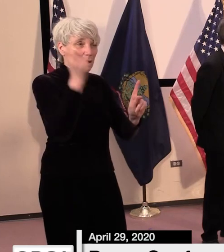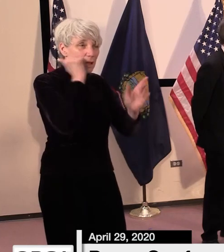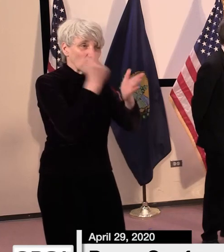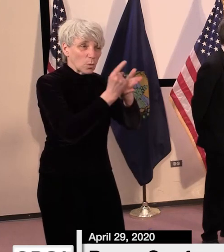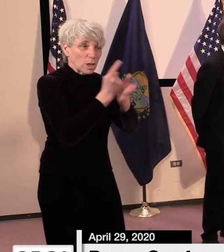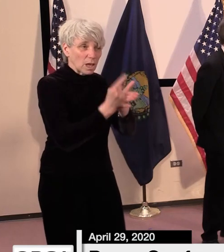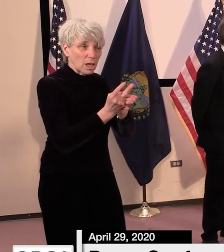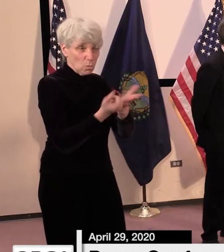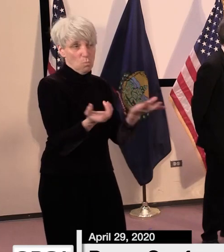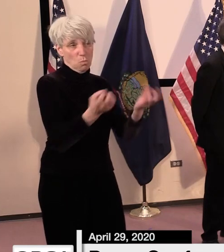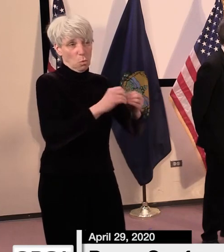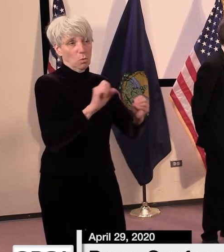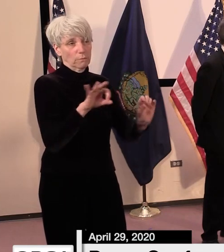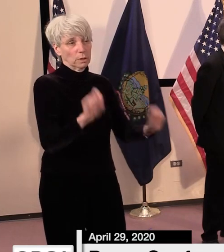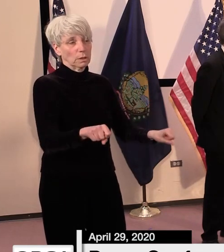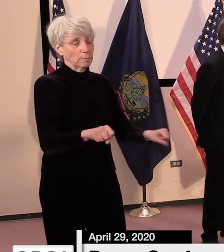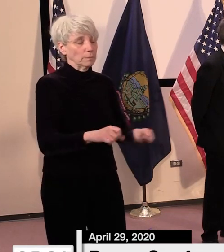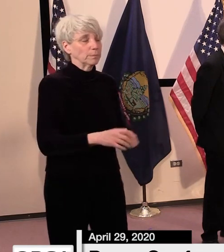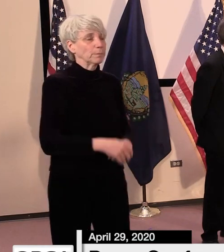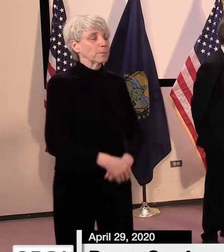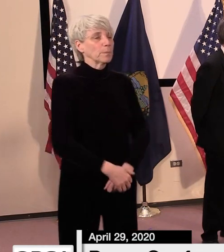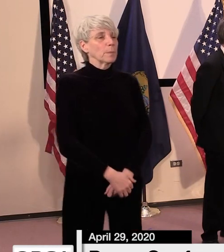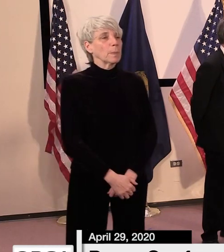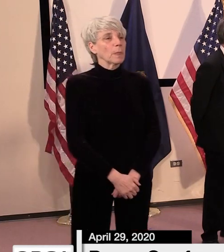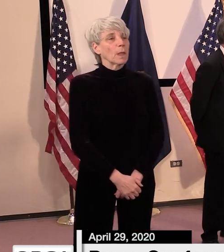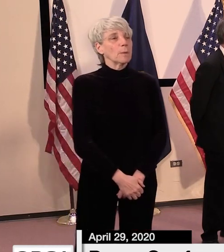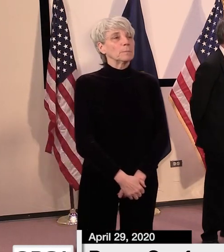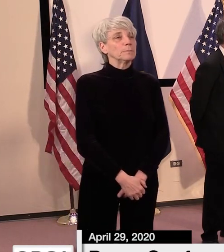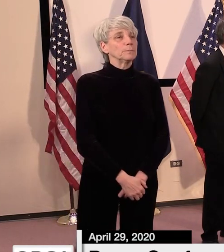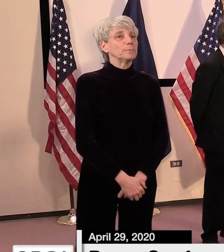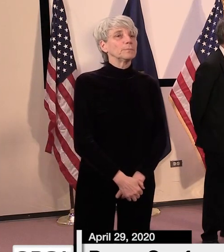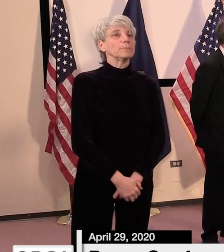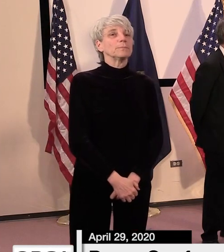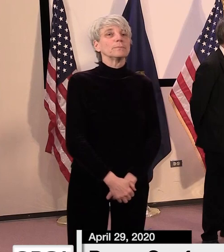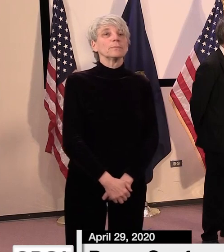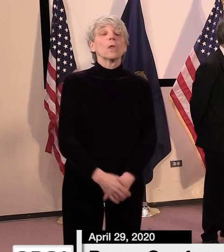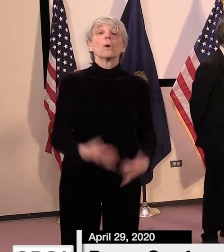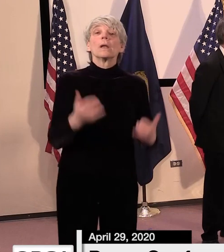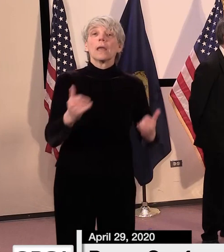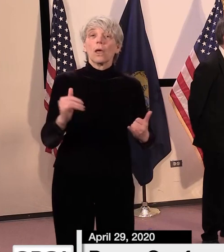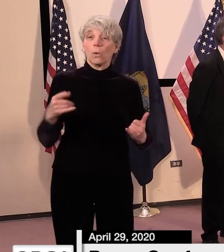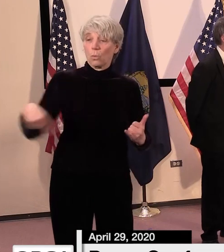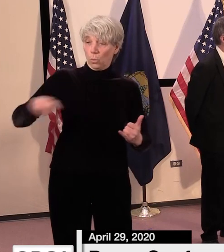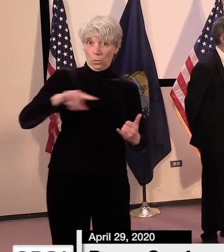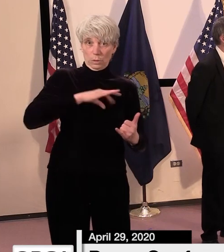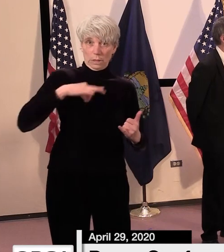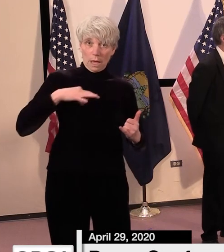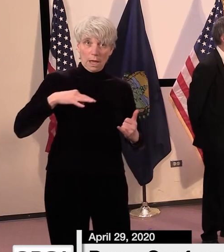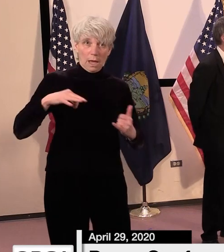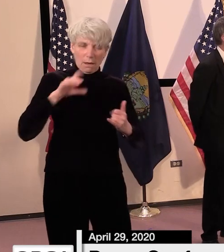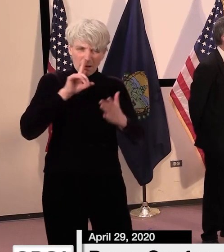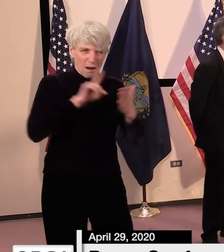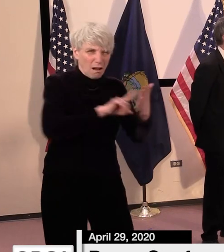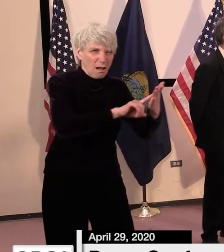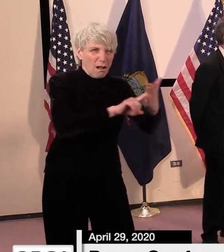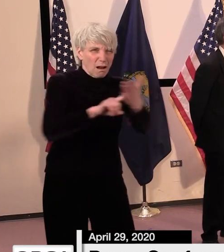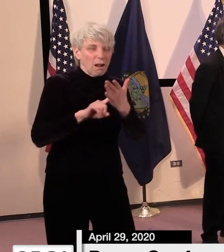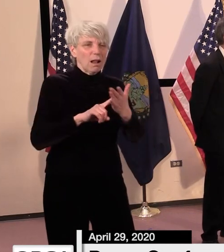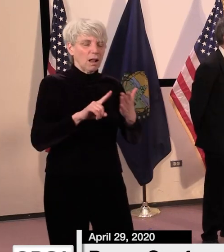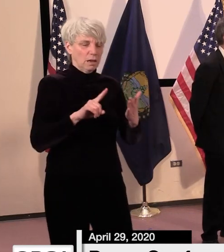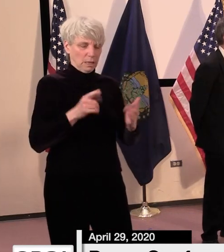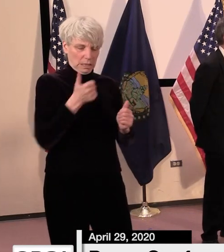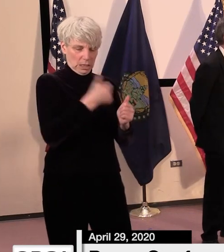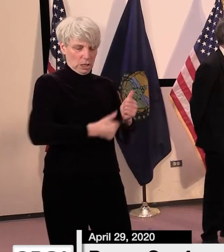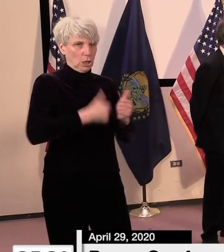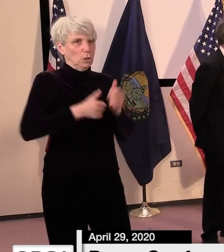more if needed. For context, currently the tracing staff has been handling roughly 34 cases